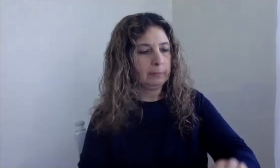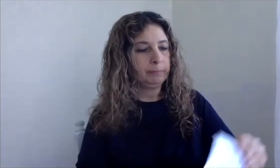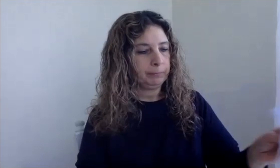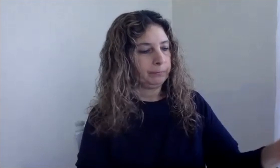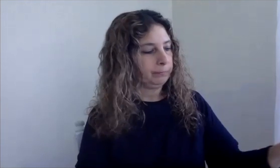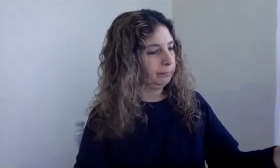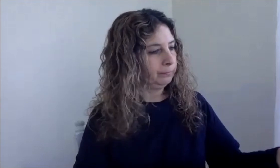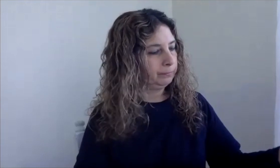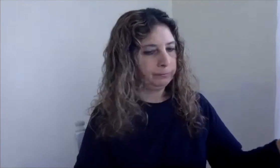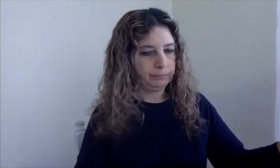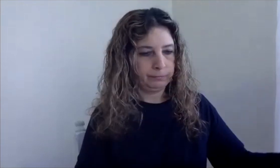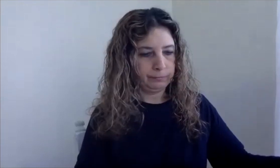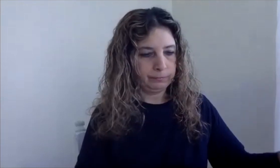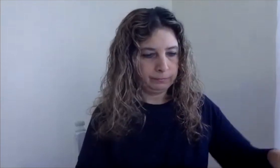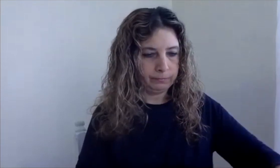No matter how many times I've asked?